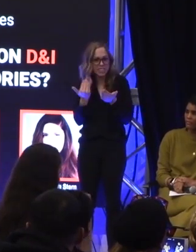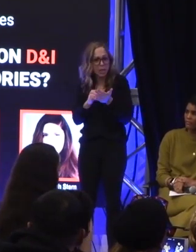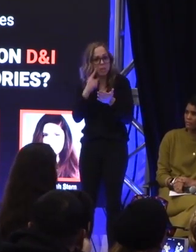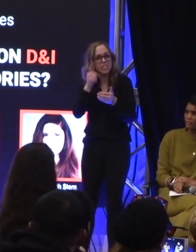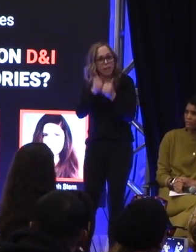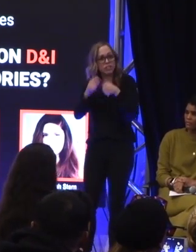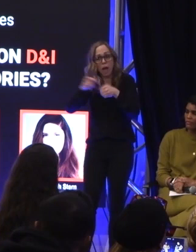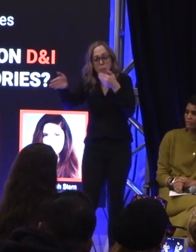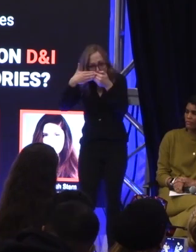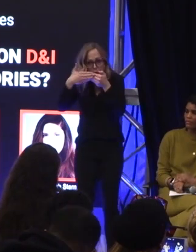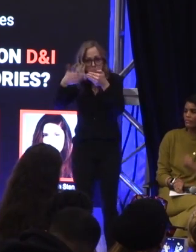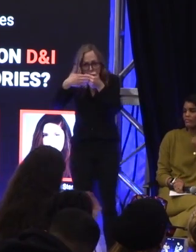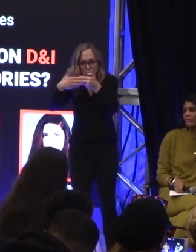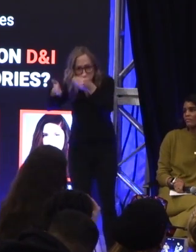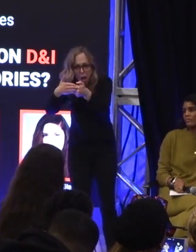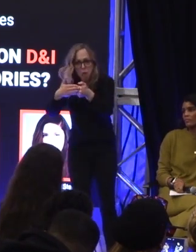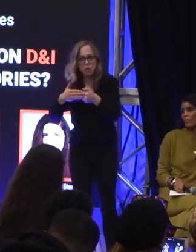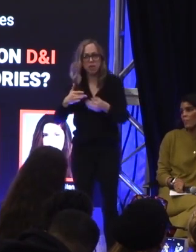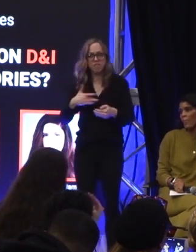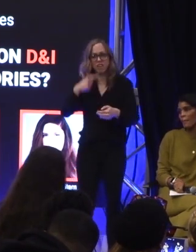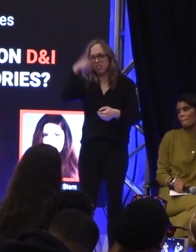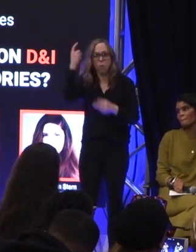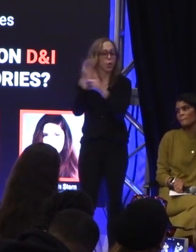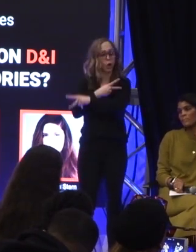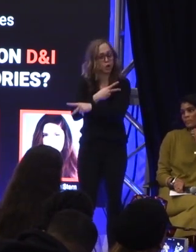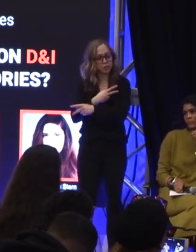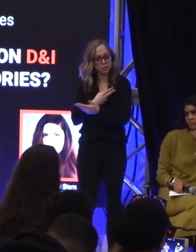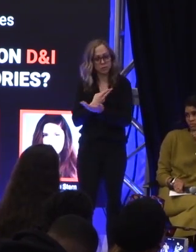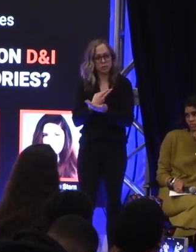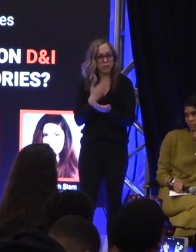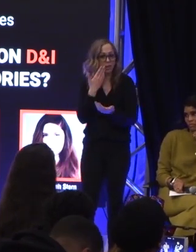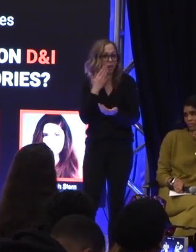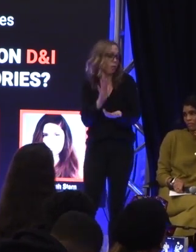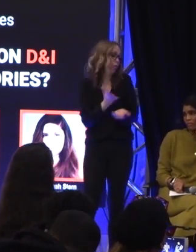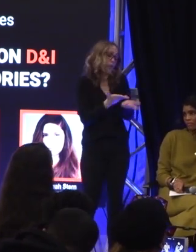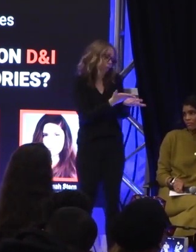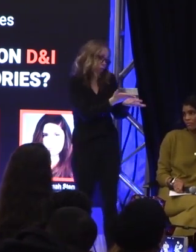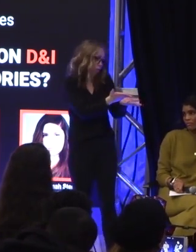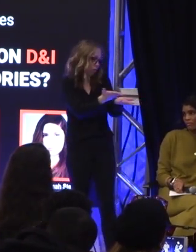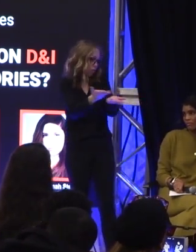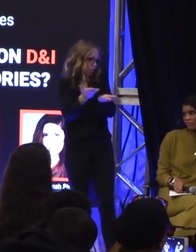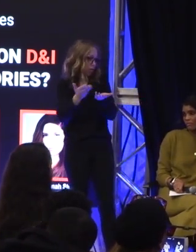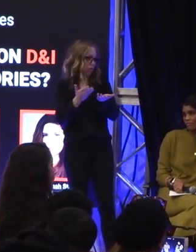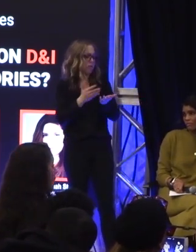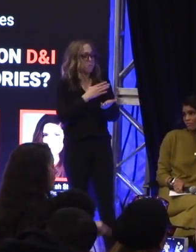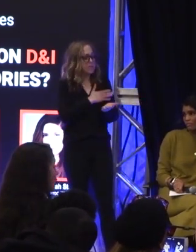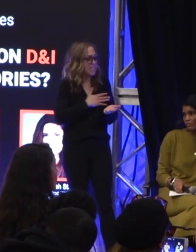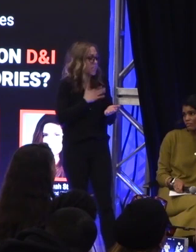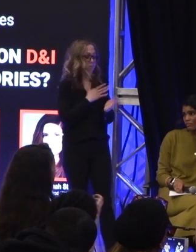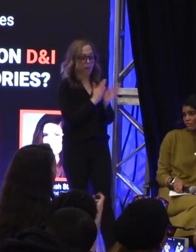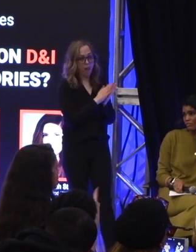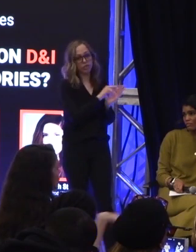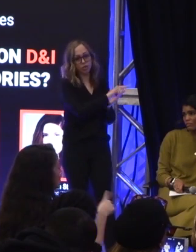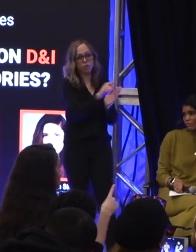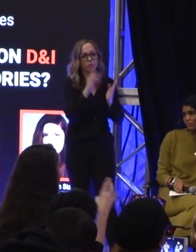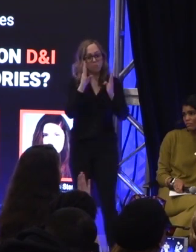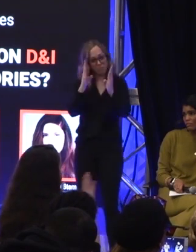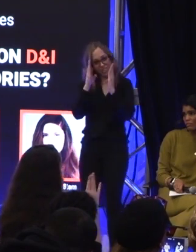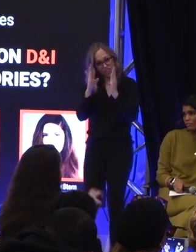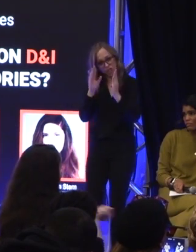before. And I would like all of you on the panel to pay particular attention to